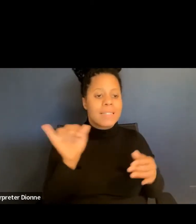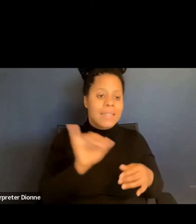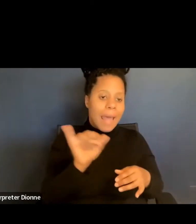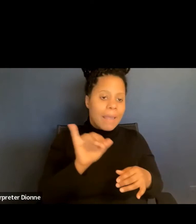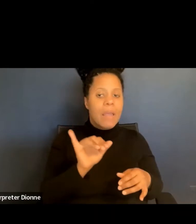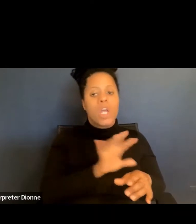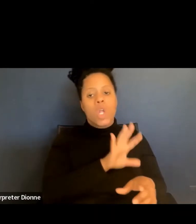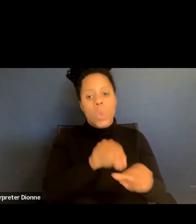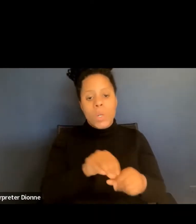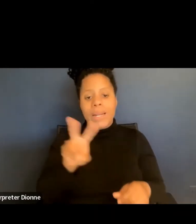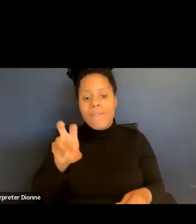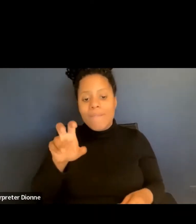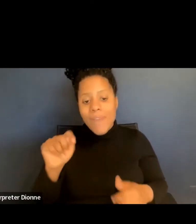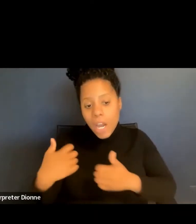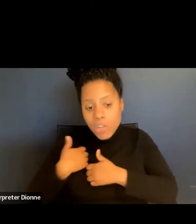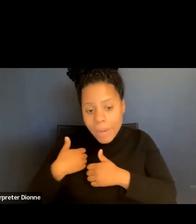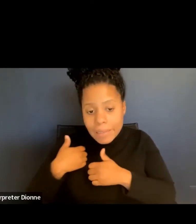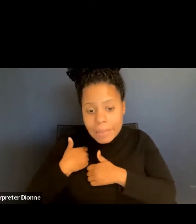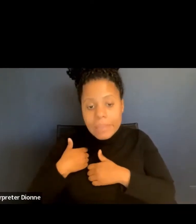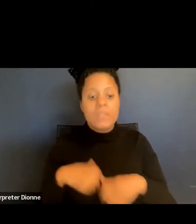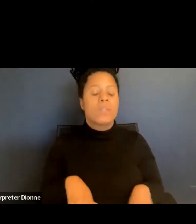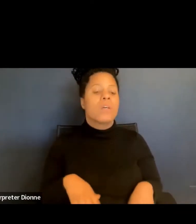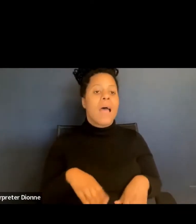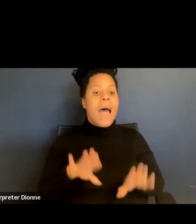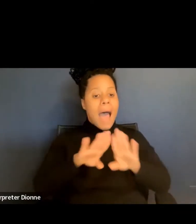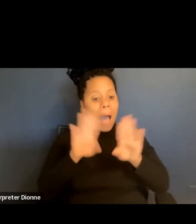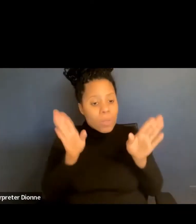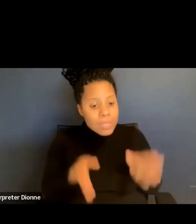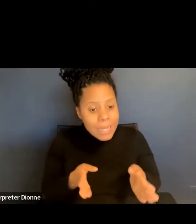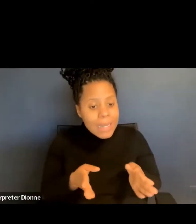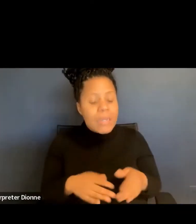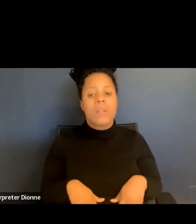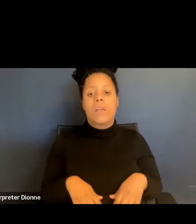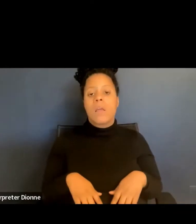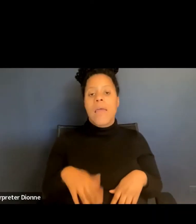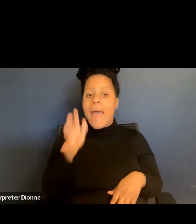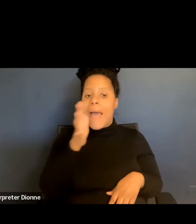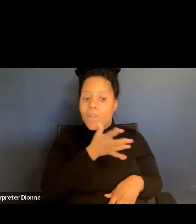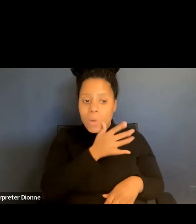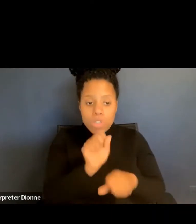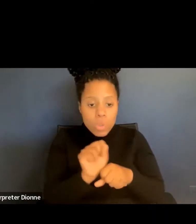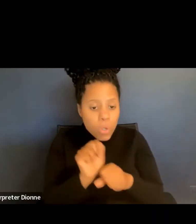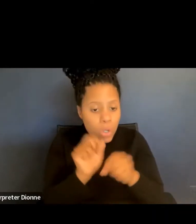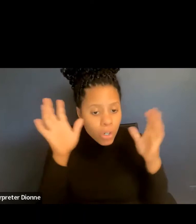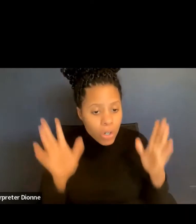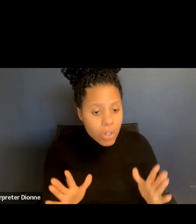HUD-assisted housing, the elderly, and rural agricultural workers.